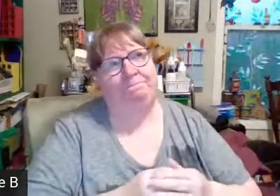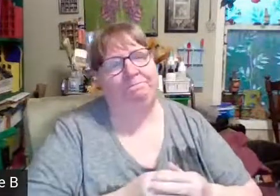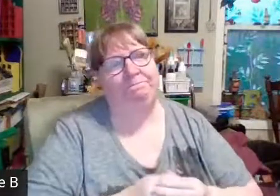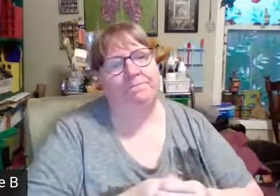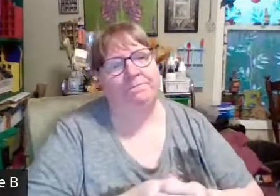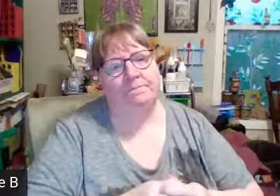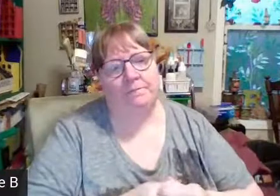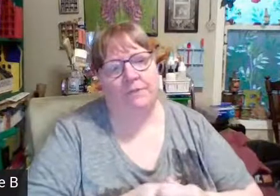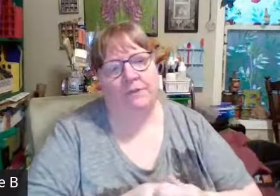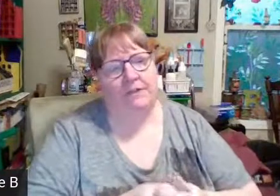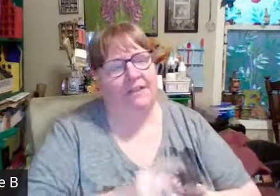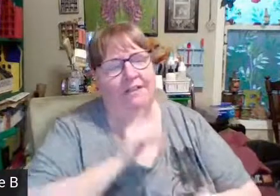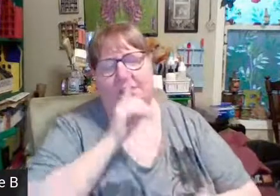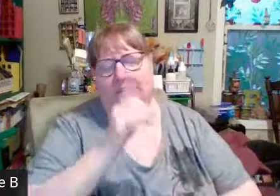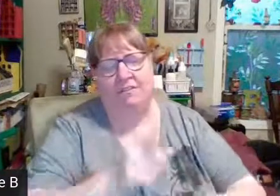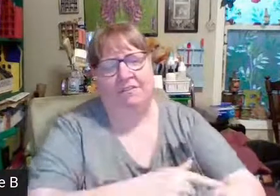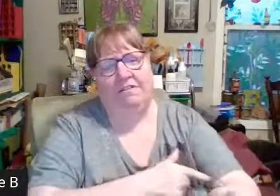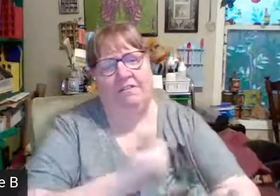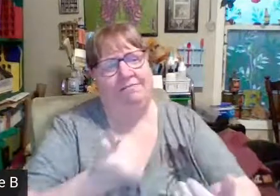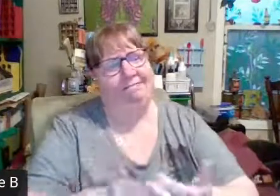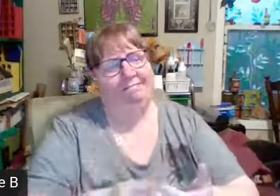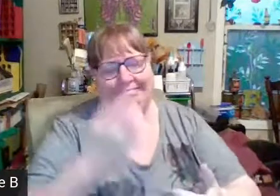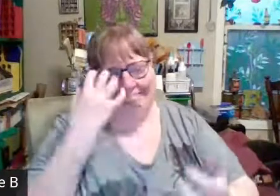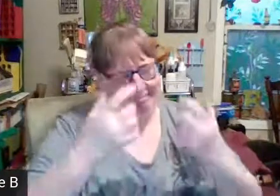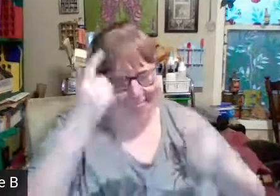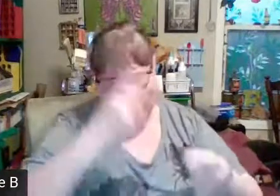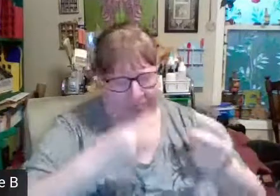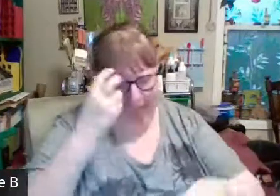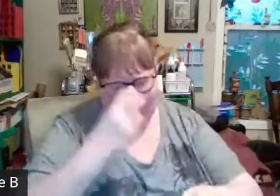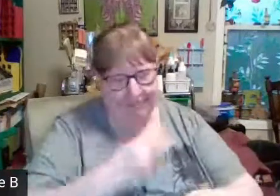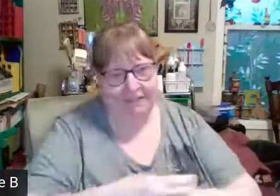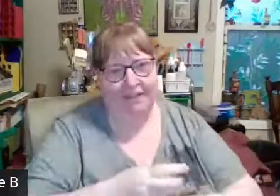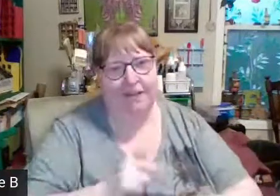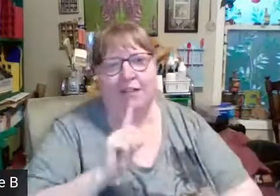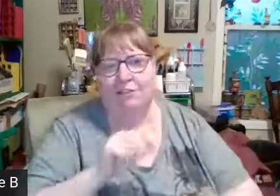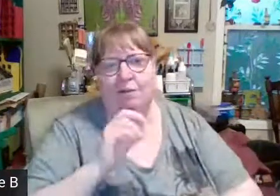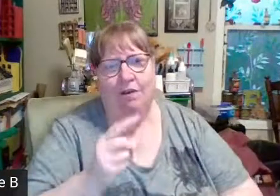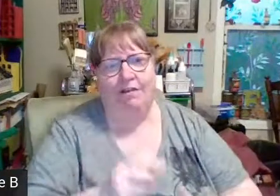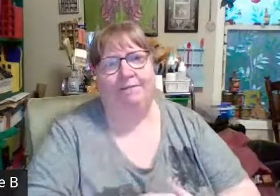and intimidating. So maybe we can talk through a little bit on how that works, but